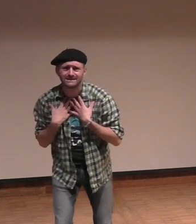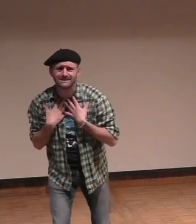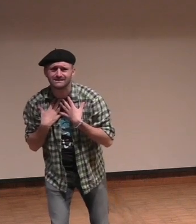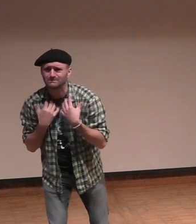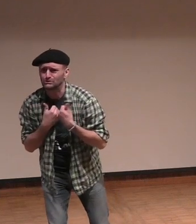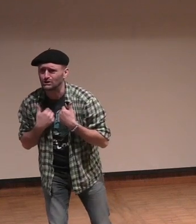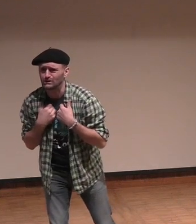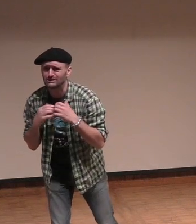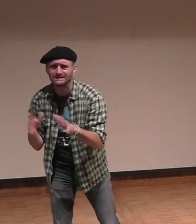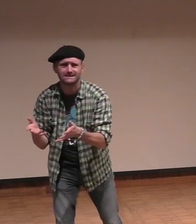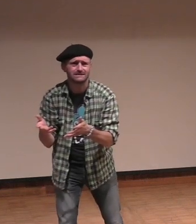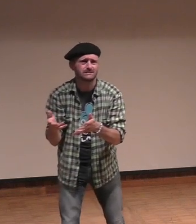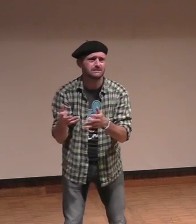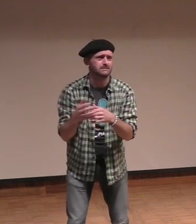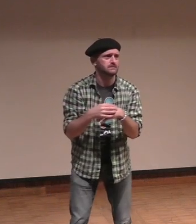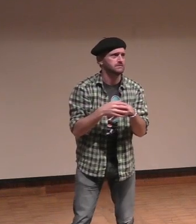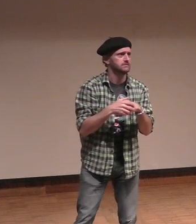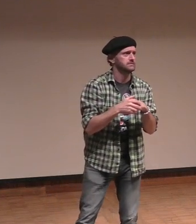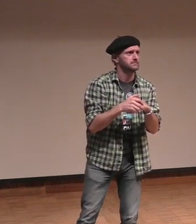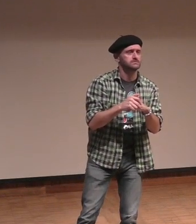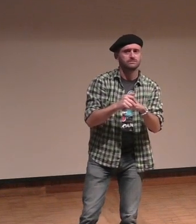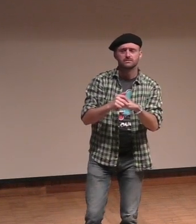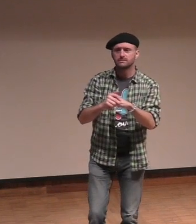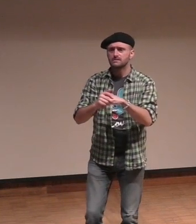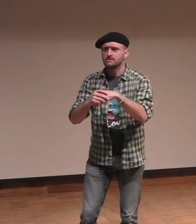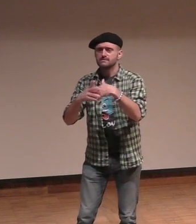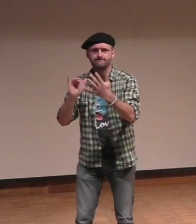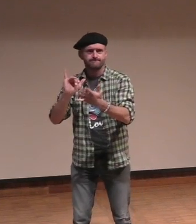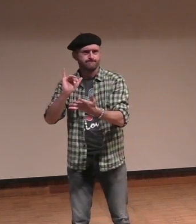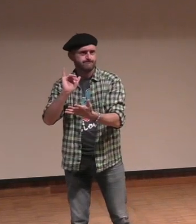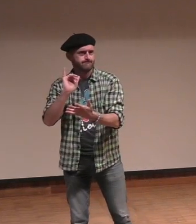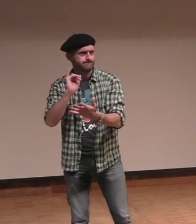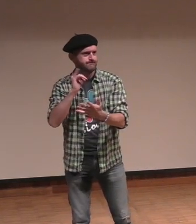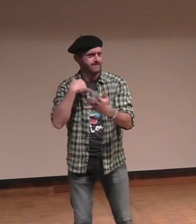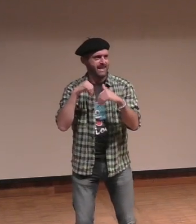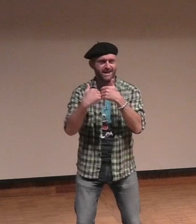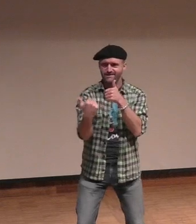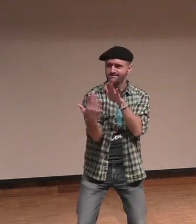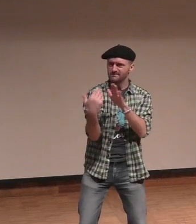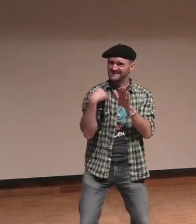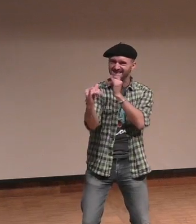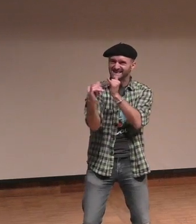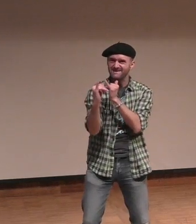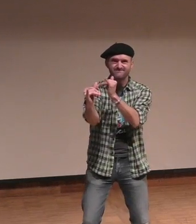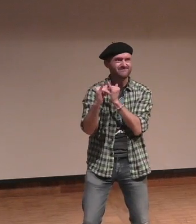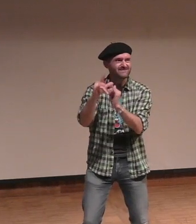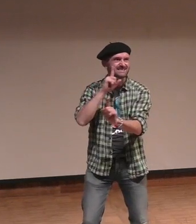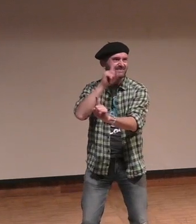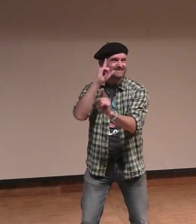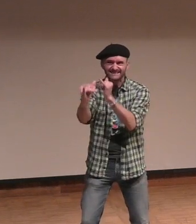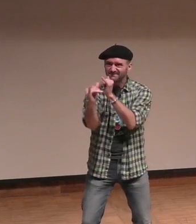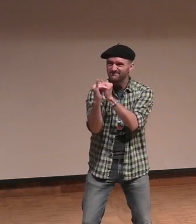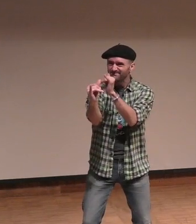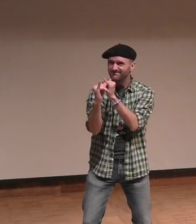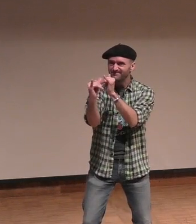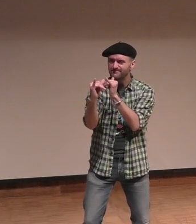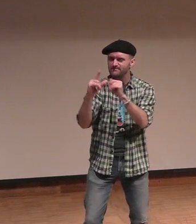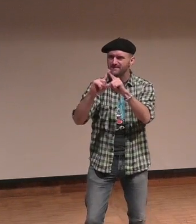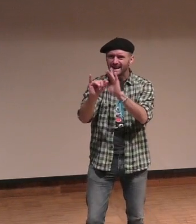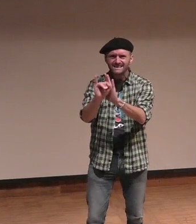hearing family, and I'm sorry, this is new to me. And I was wondering how I can be the same.